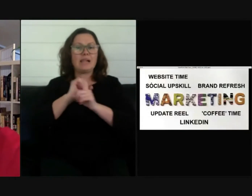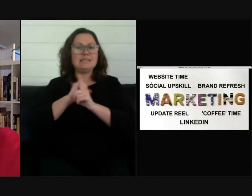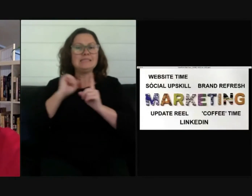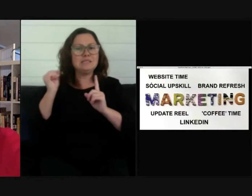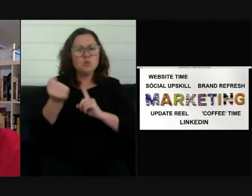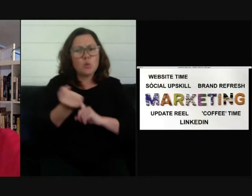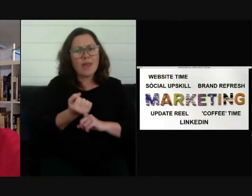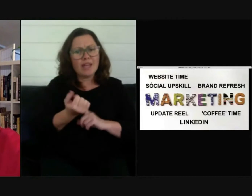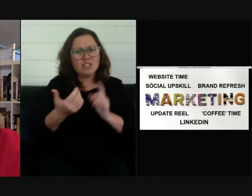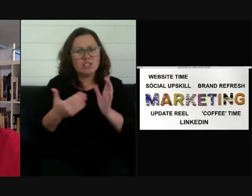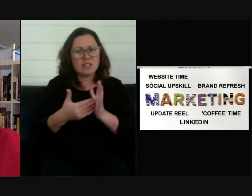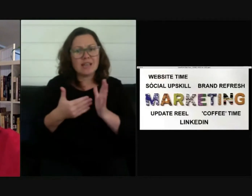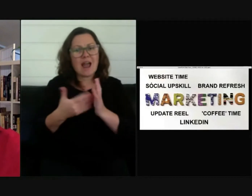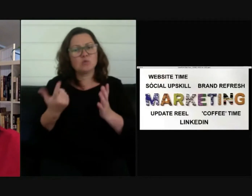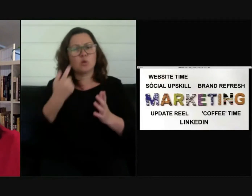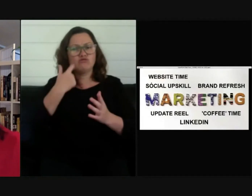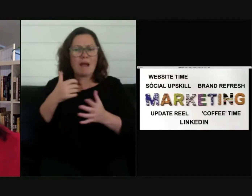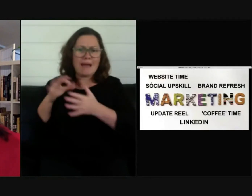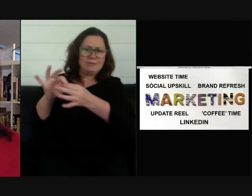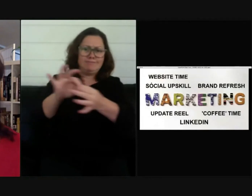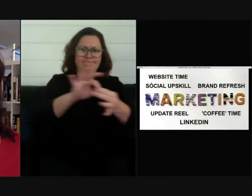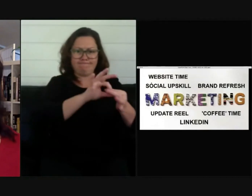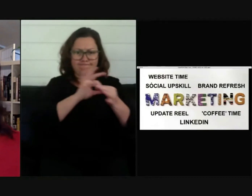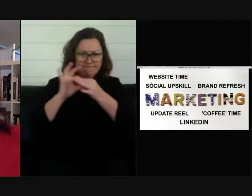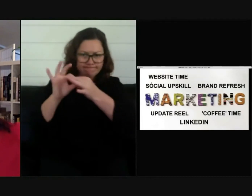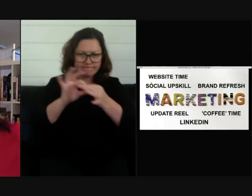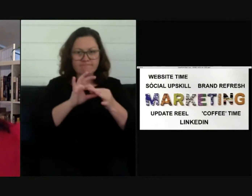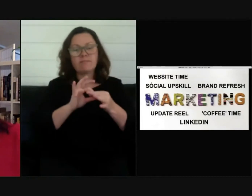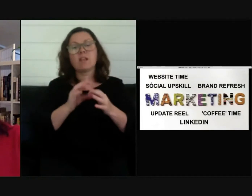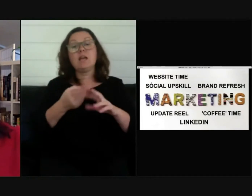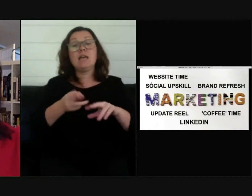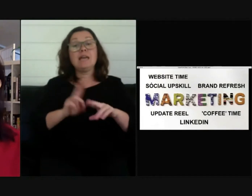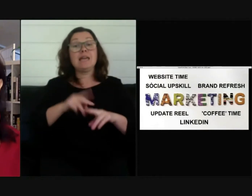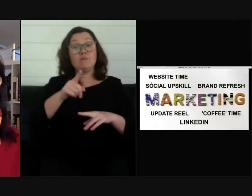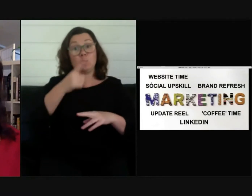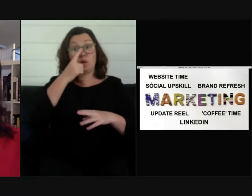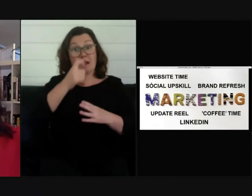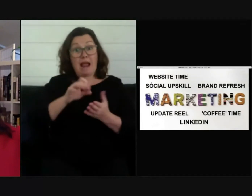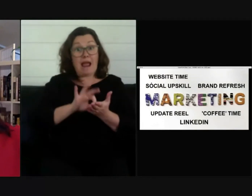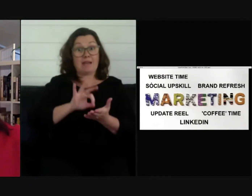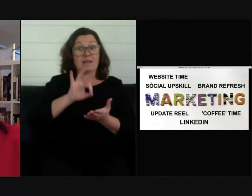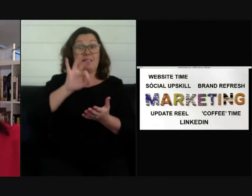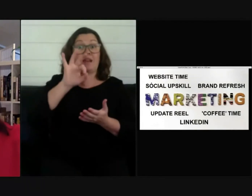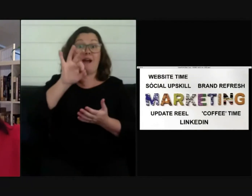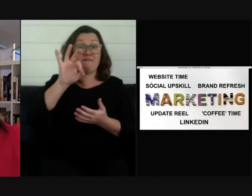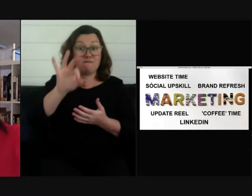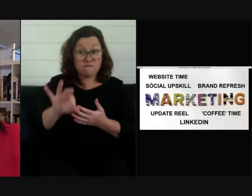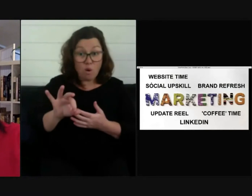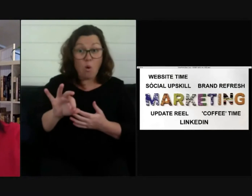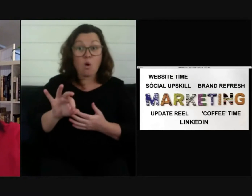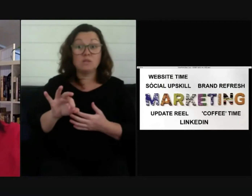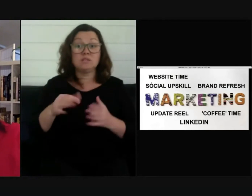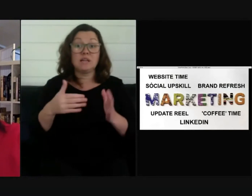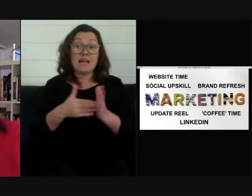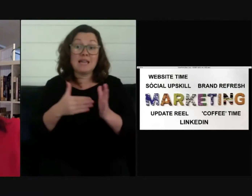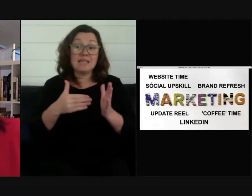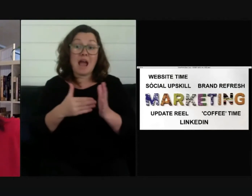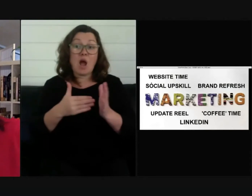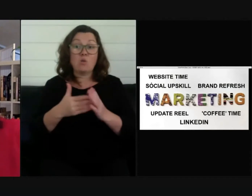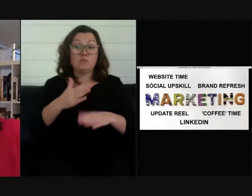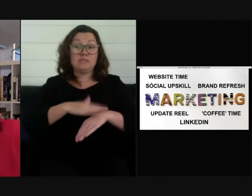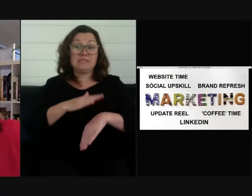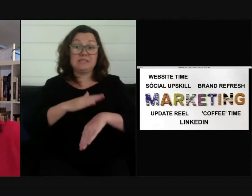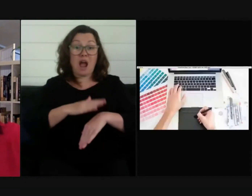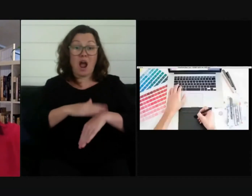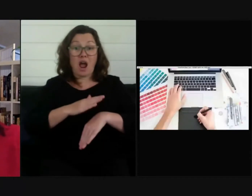afford it, now is a really good time for you to have a bit of a refresh of your brand. Even if you are freelancing or contracting, maybe you